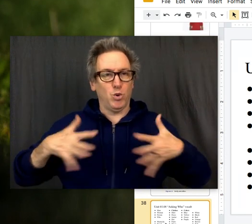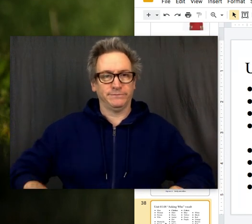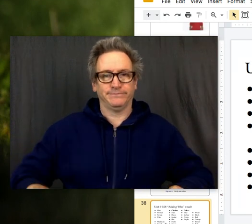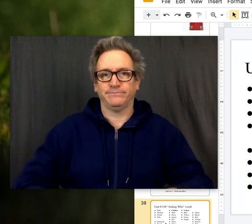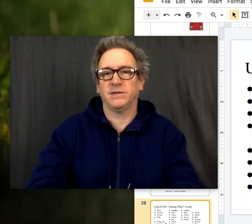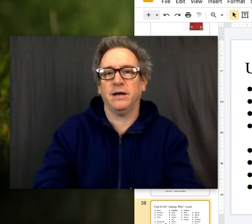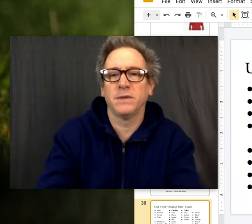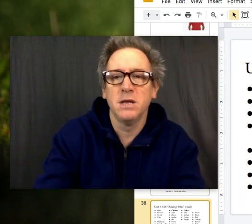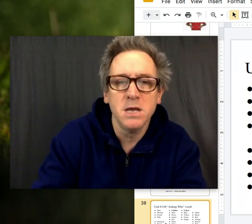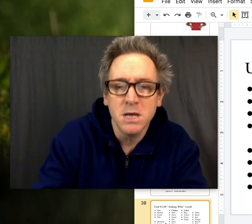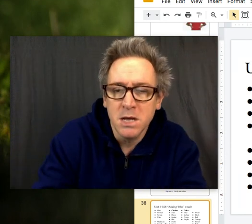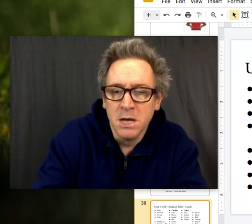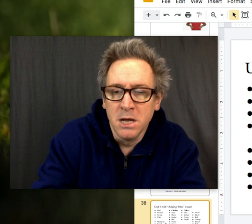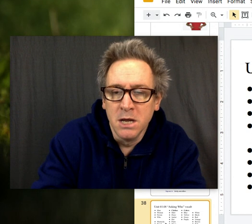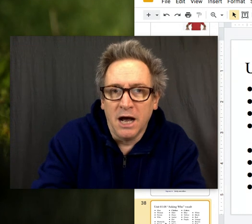Clothing. Okay.